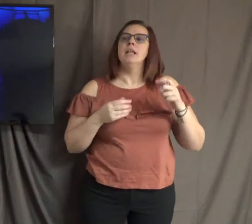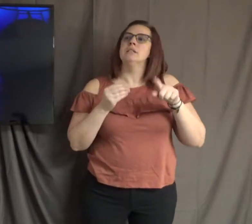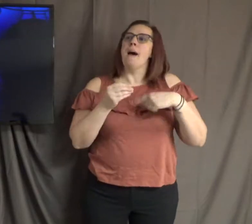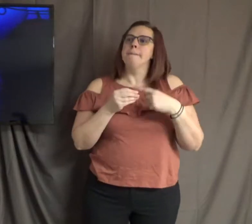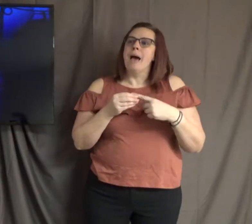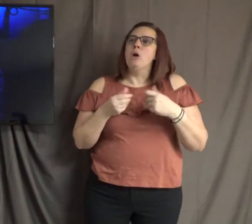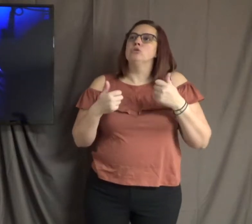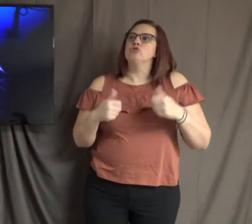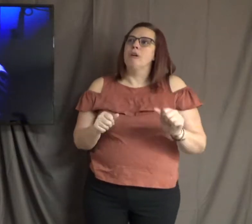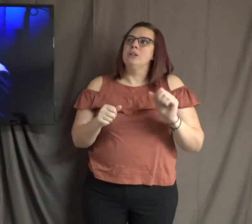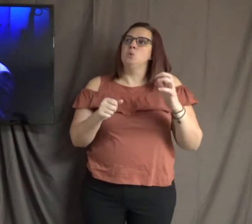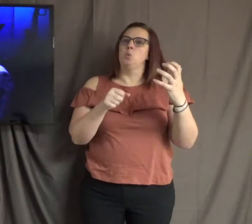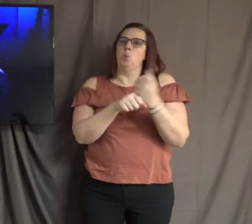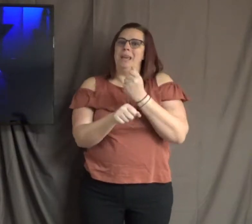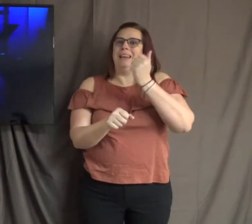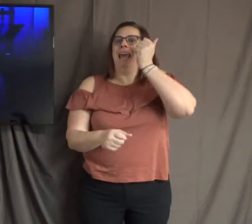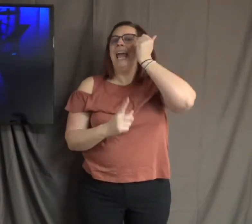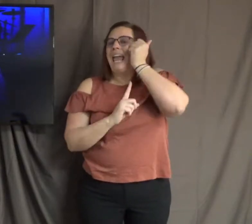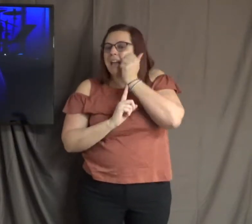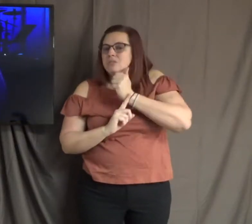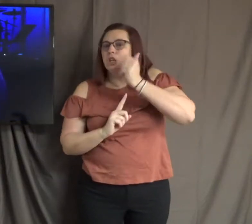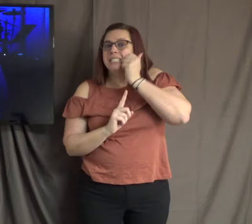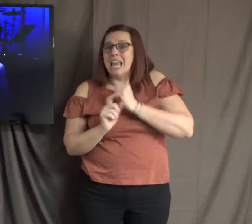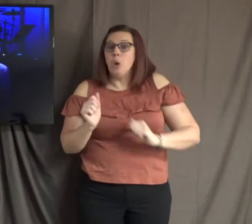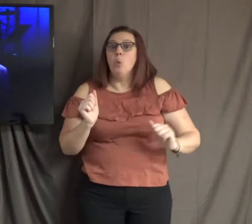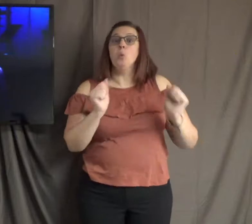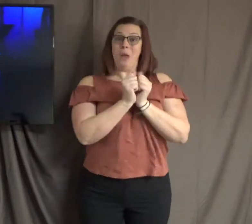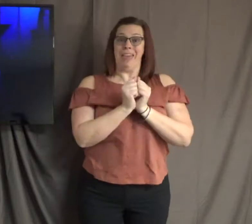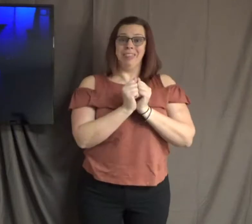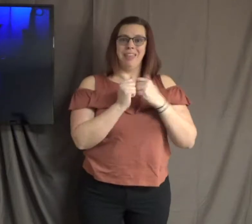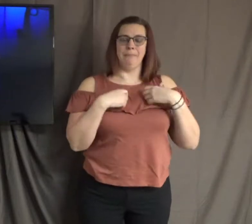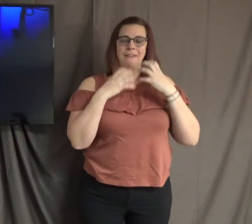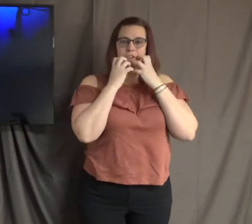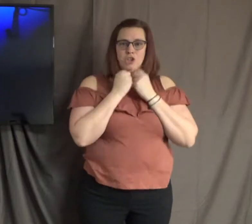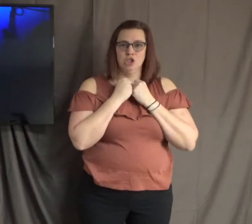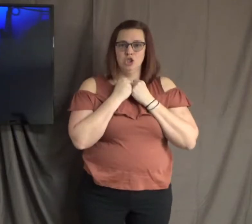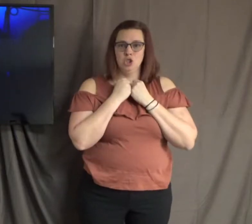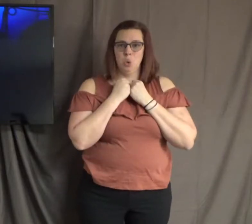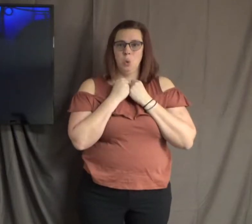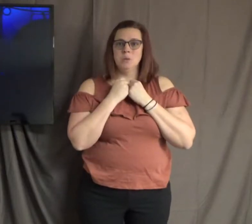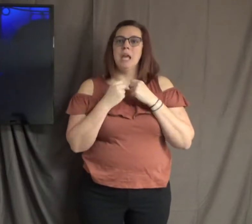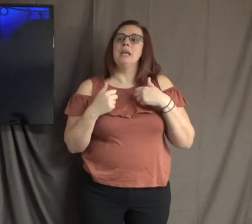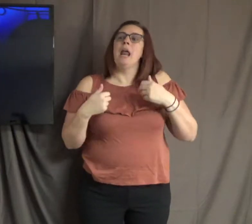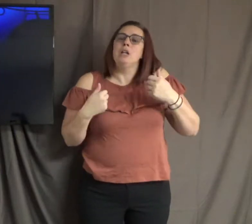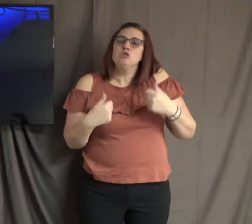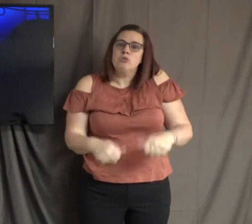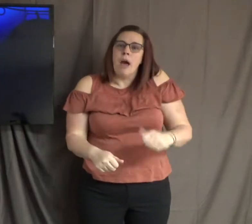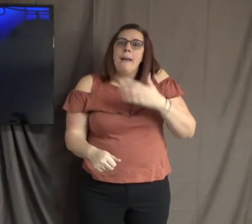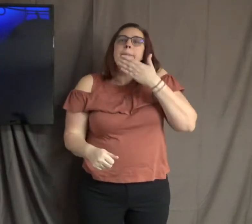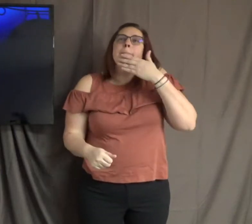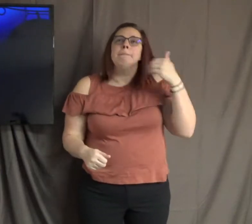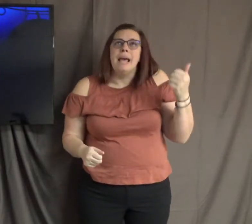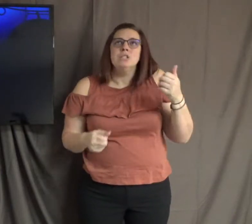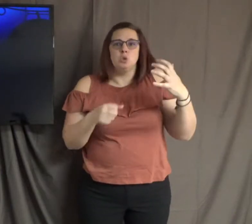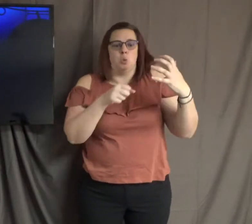day with my virtues. Can I just do my best to win each day? And so I can